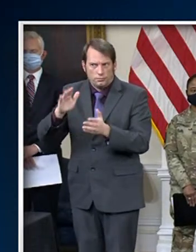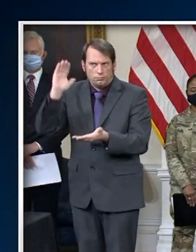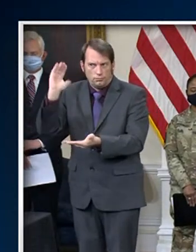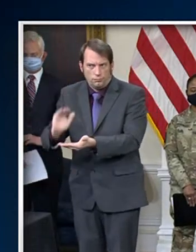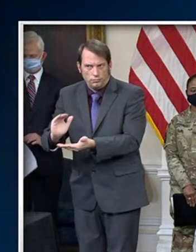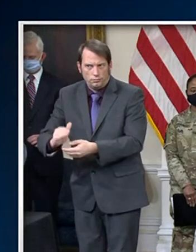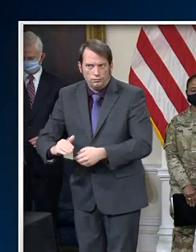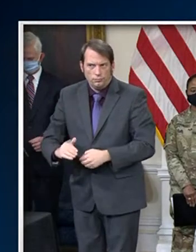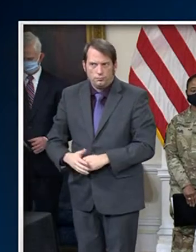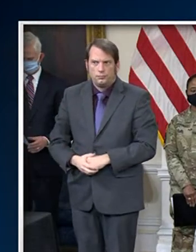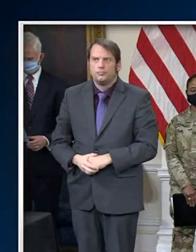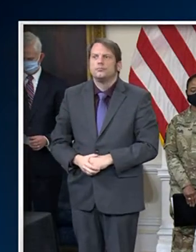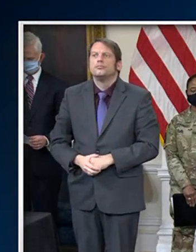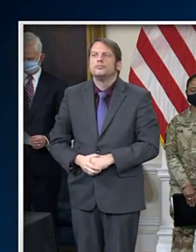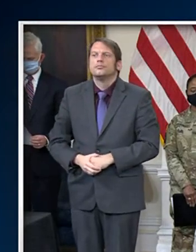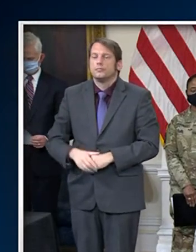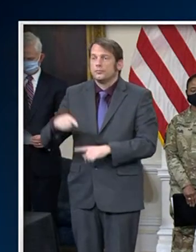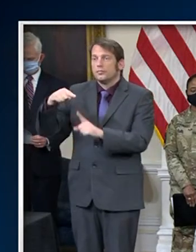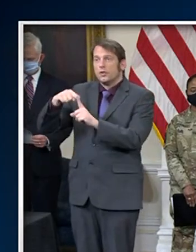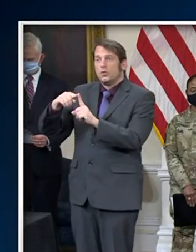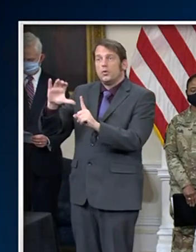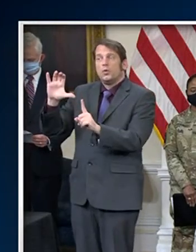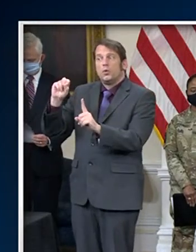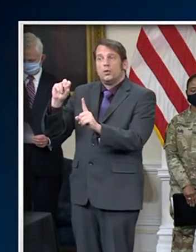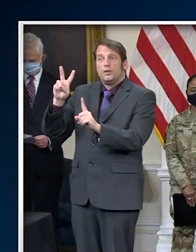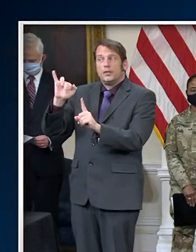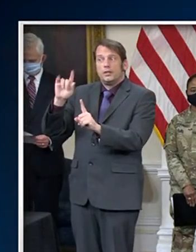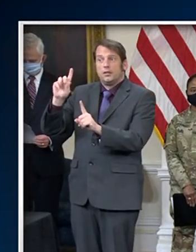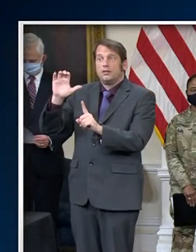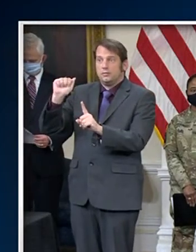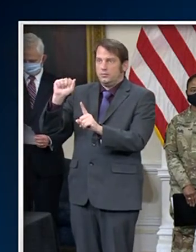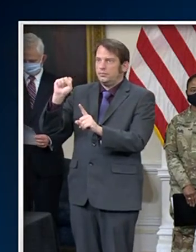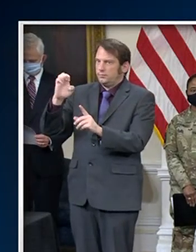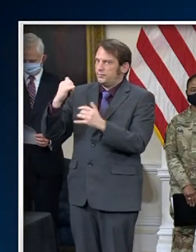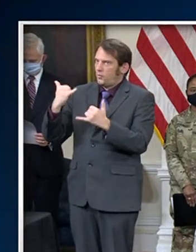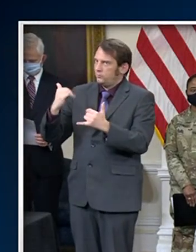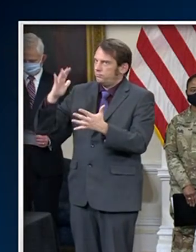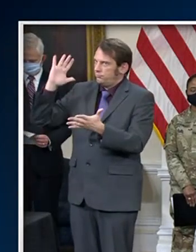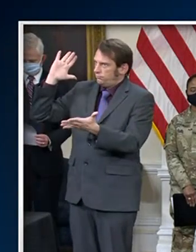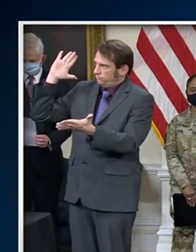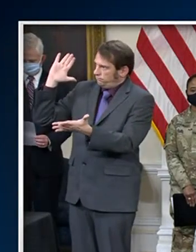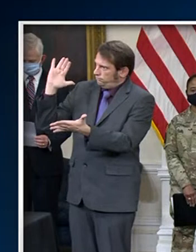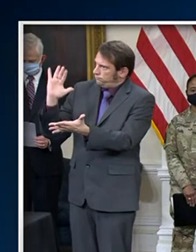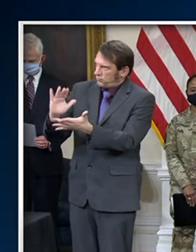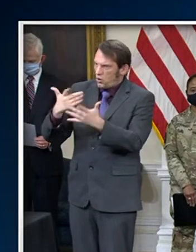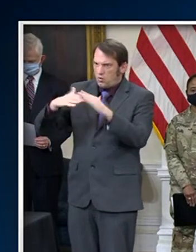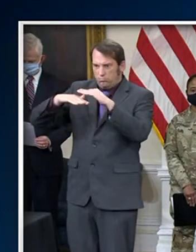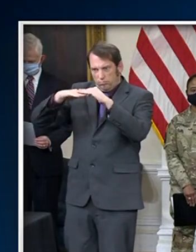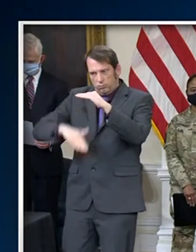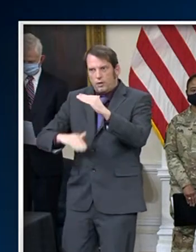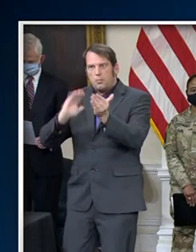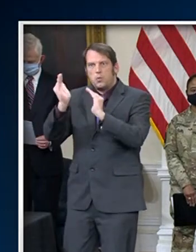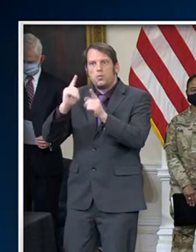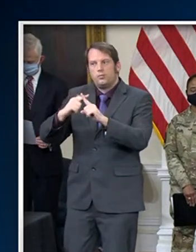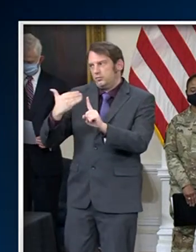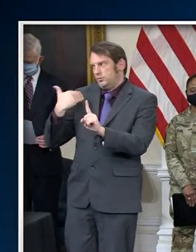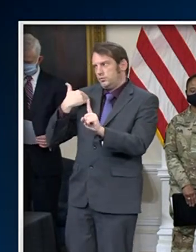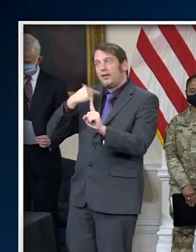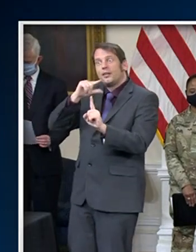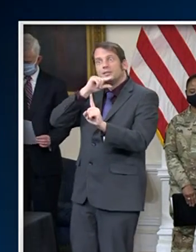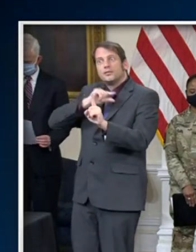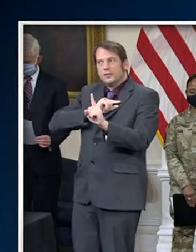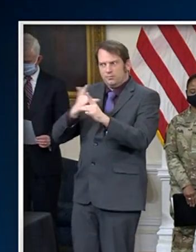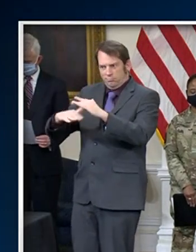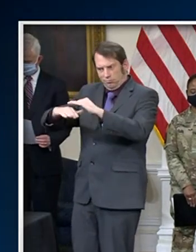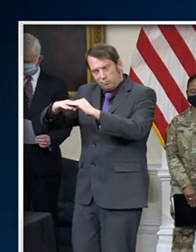active COVID cases has dropped to the lowest level since before Thanksgiving. We are